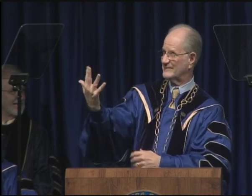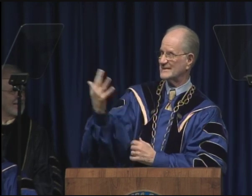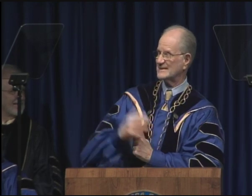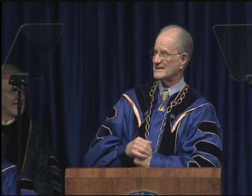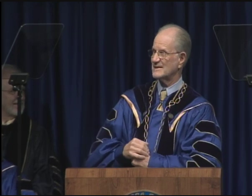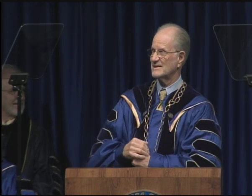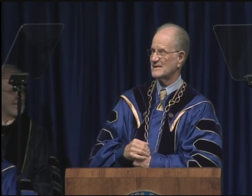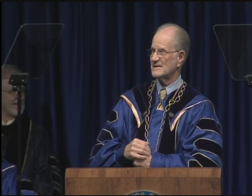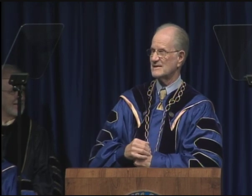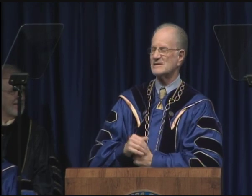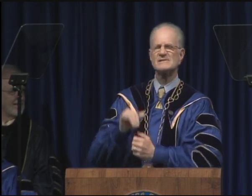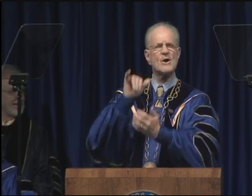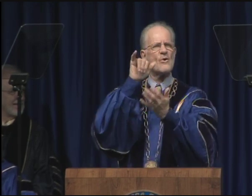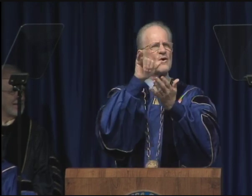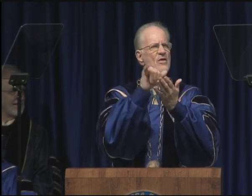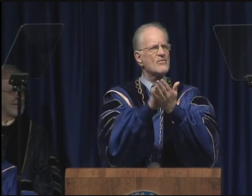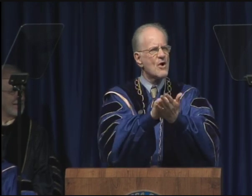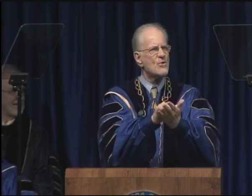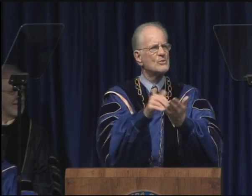of 2015.